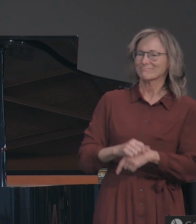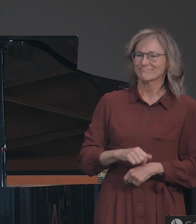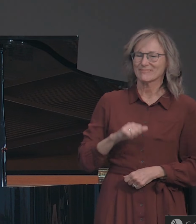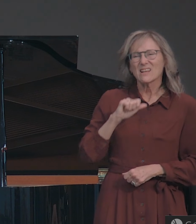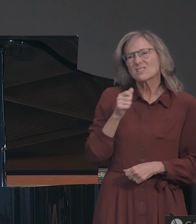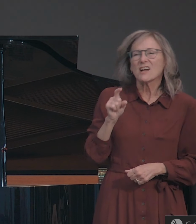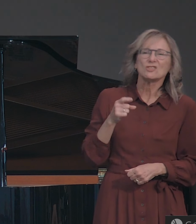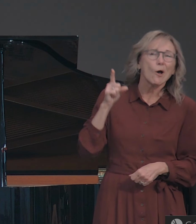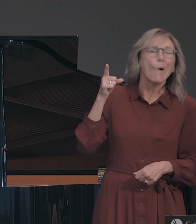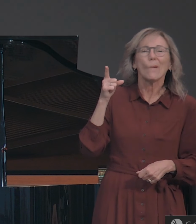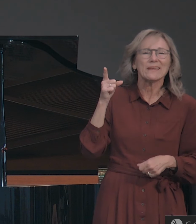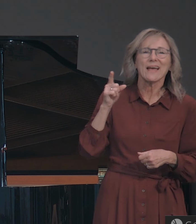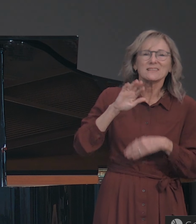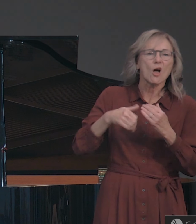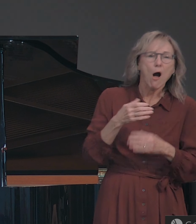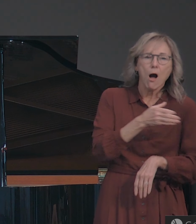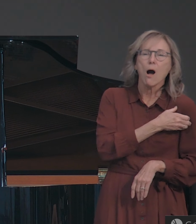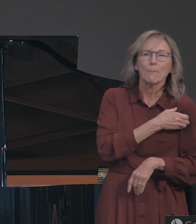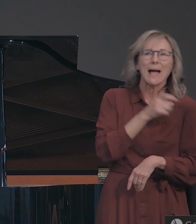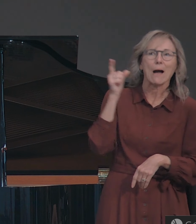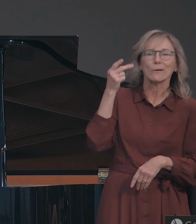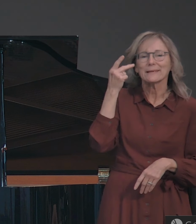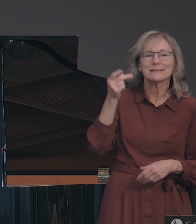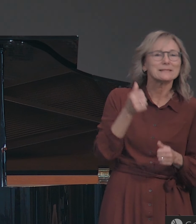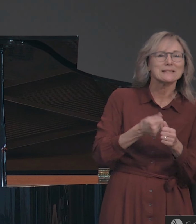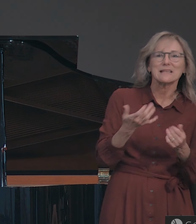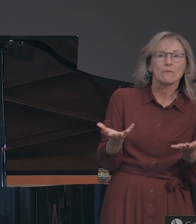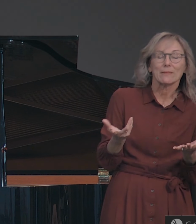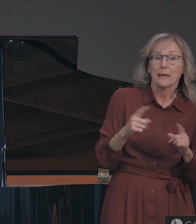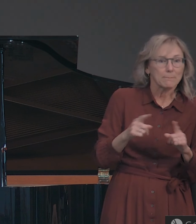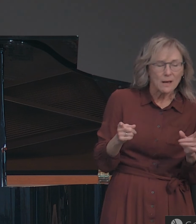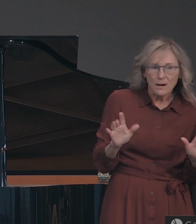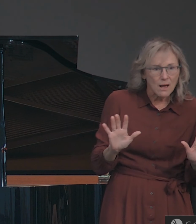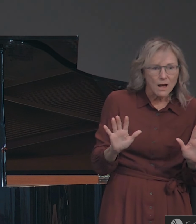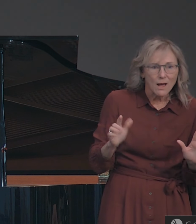is all-powerful and that we cannot escape his gaze, but that we are also